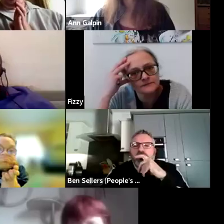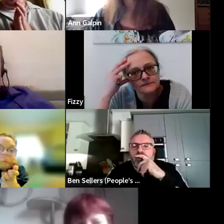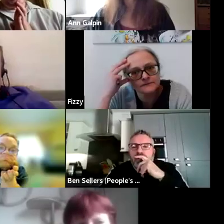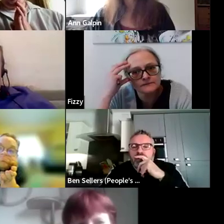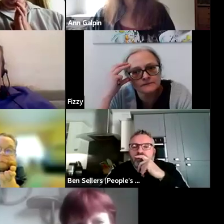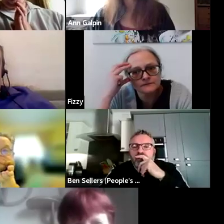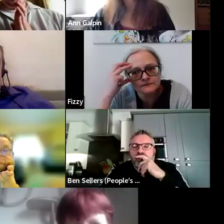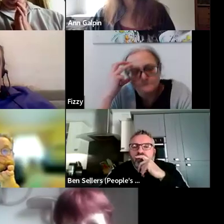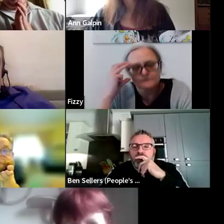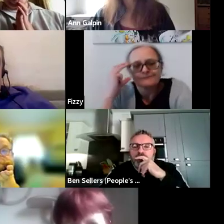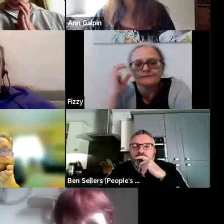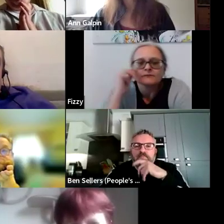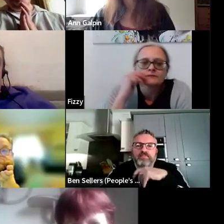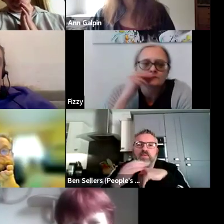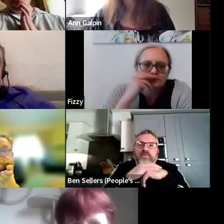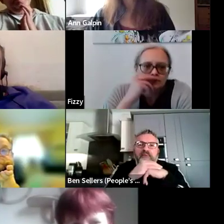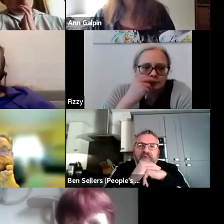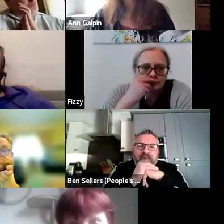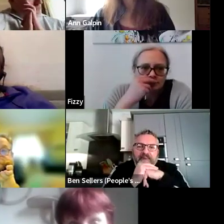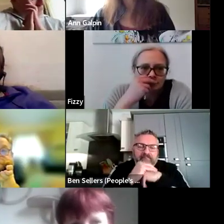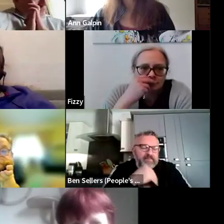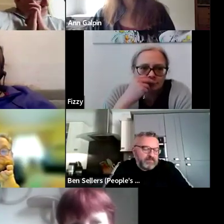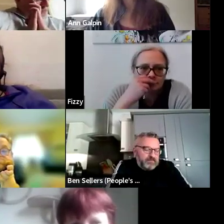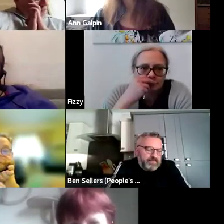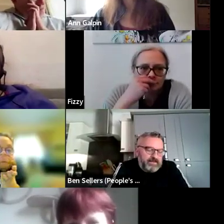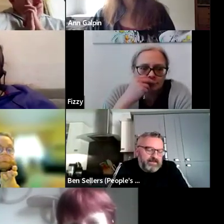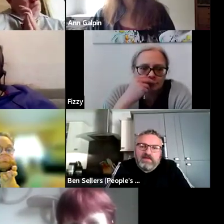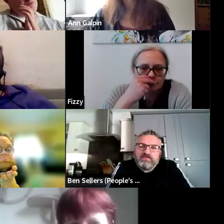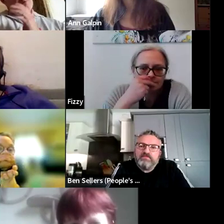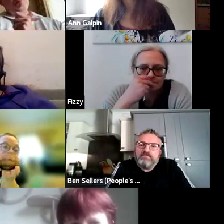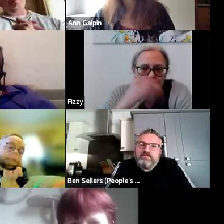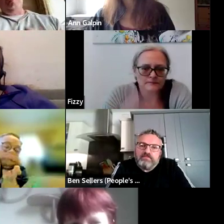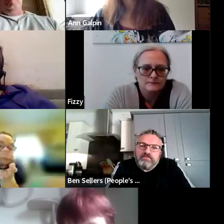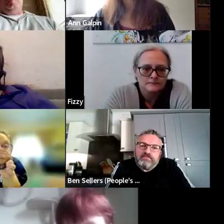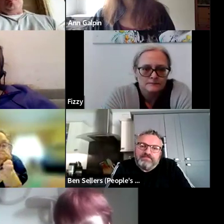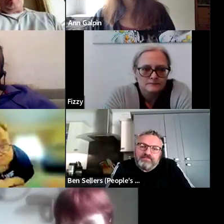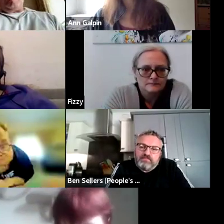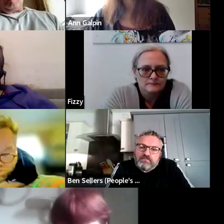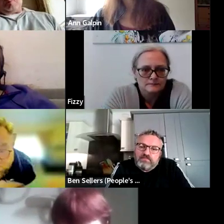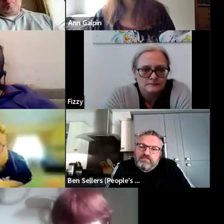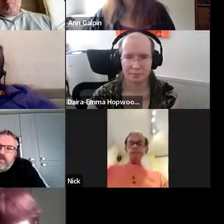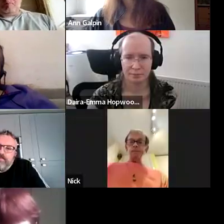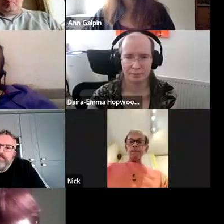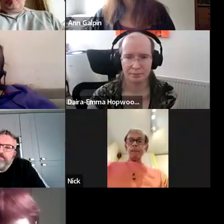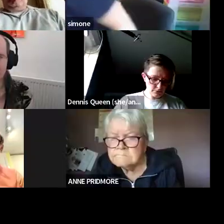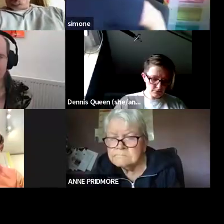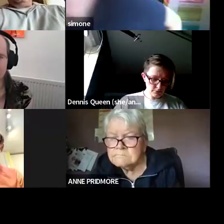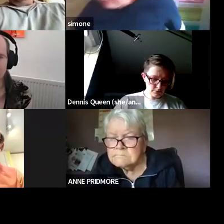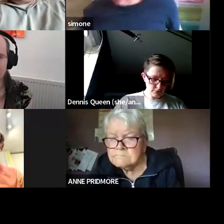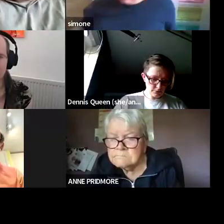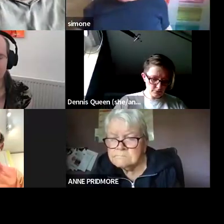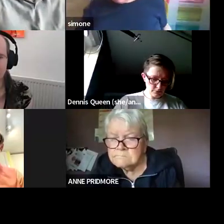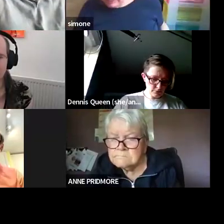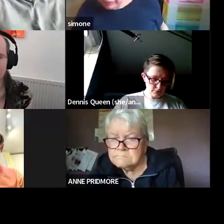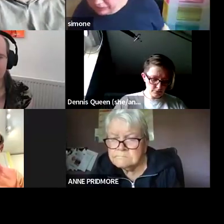messaged me to say he is going to be recording this afternoon's session. We have